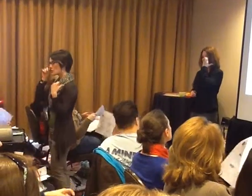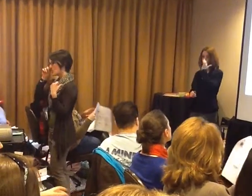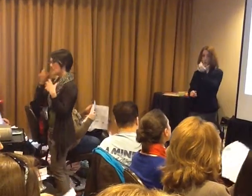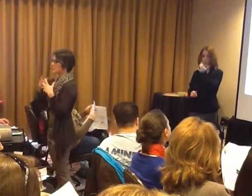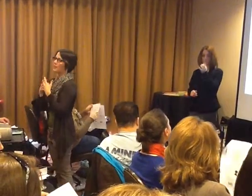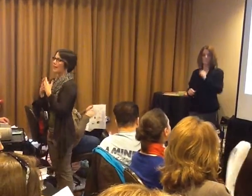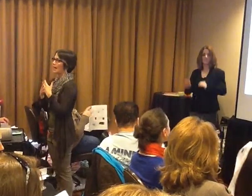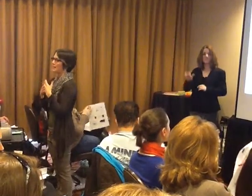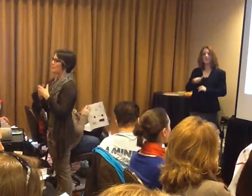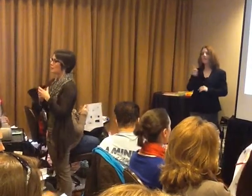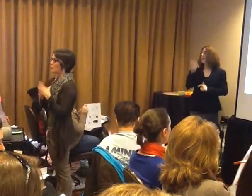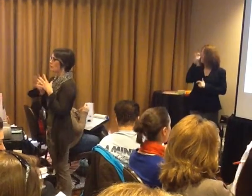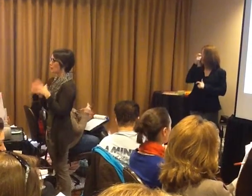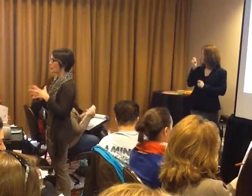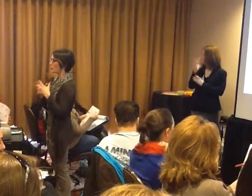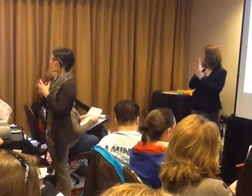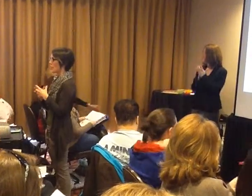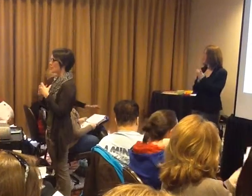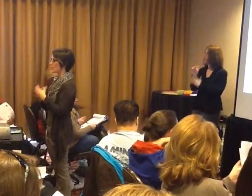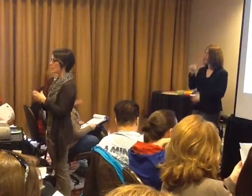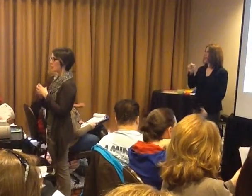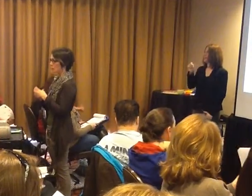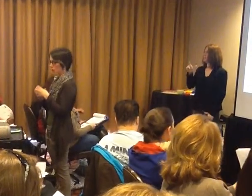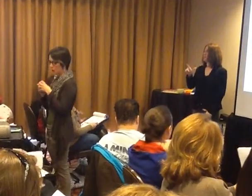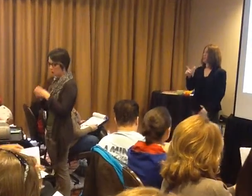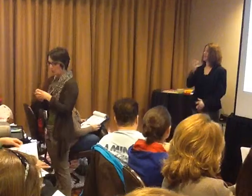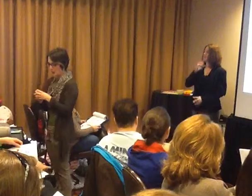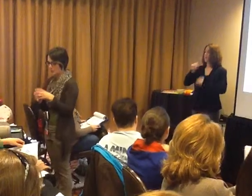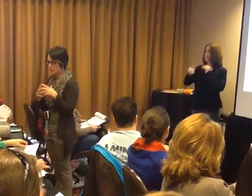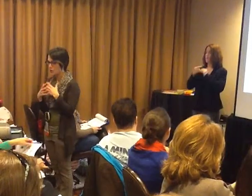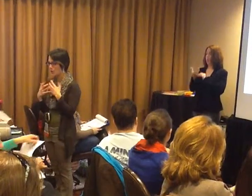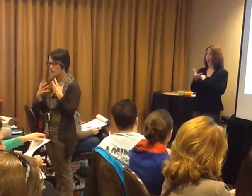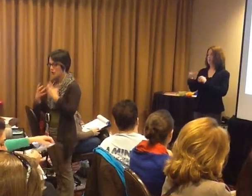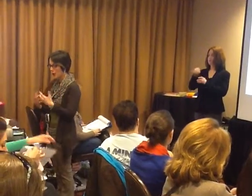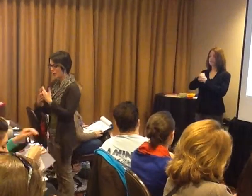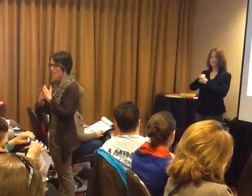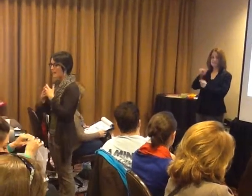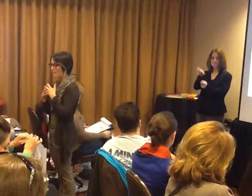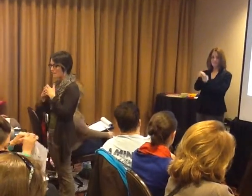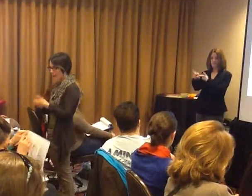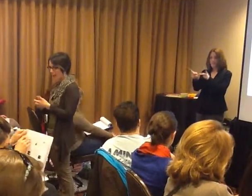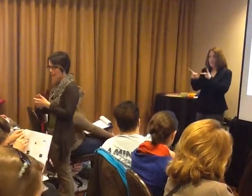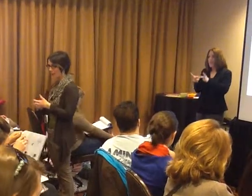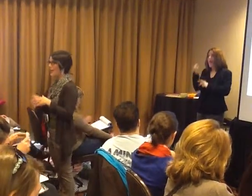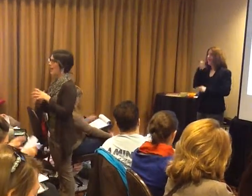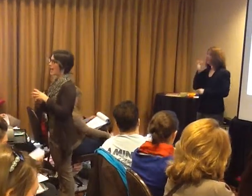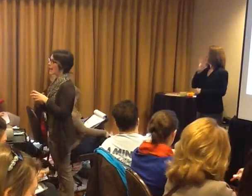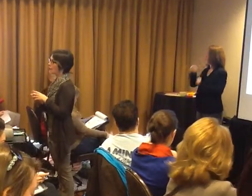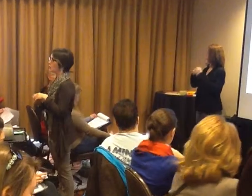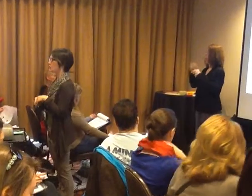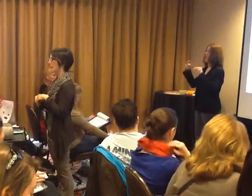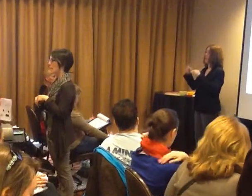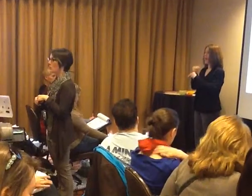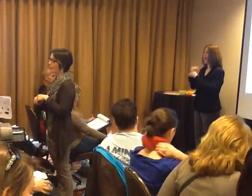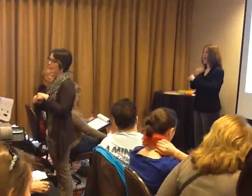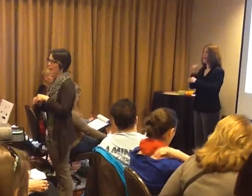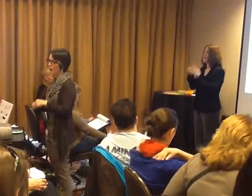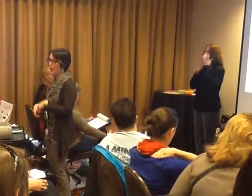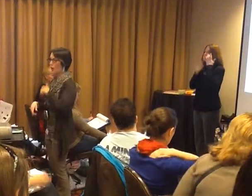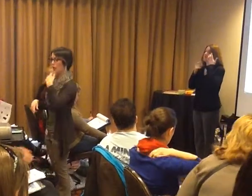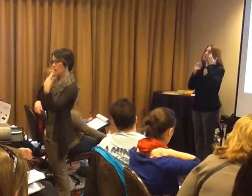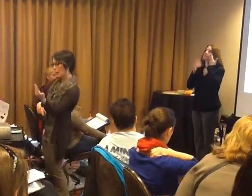Another interesting piece, the ASL feature of referring to objects in a particular place. So when you're talking about math and you're saying